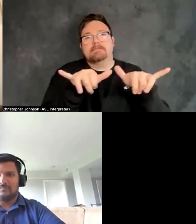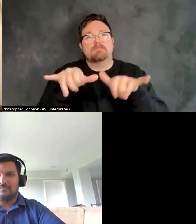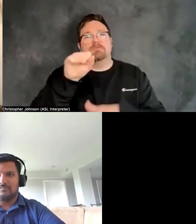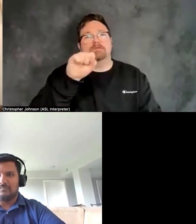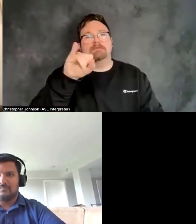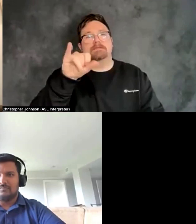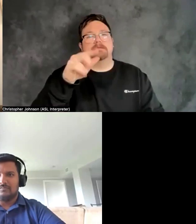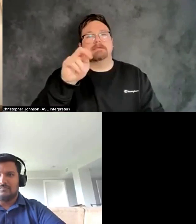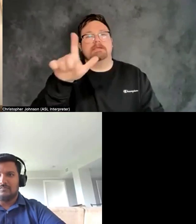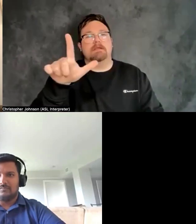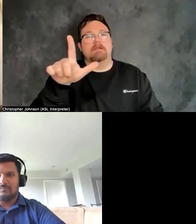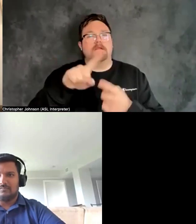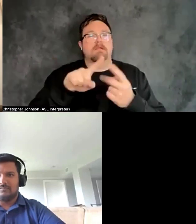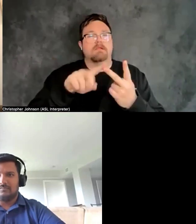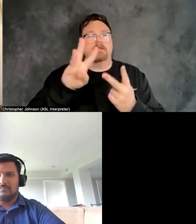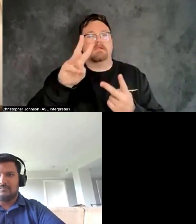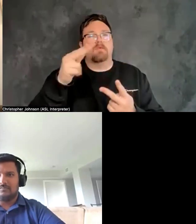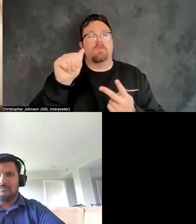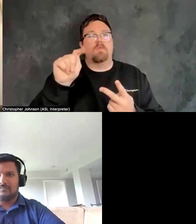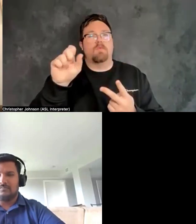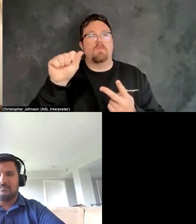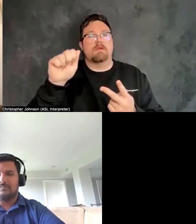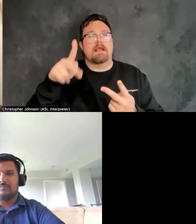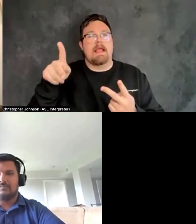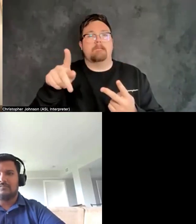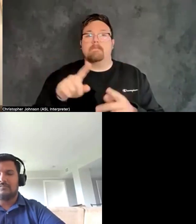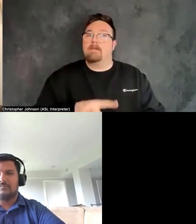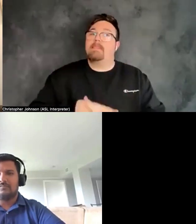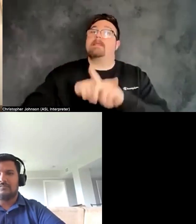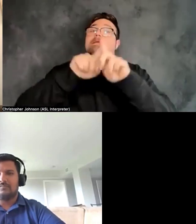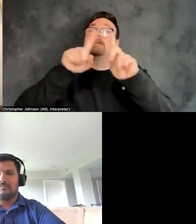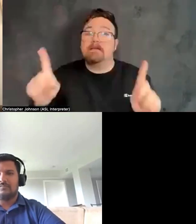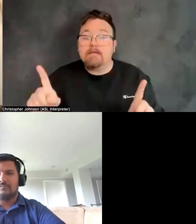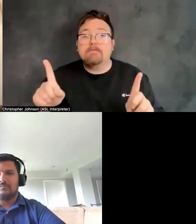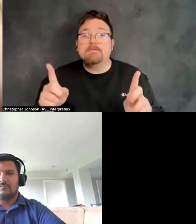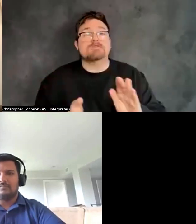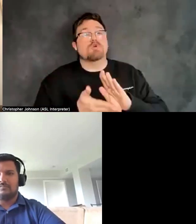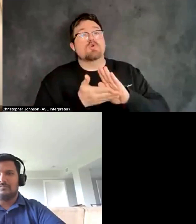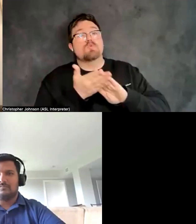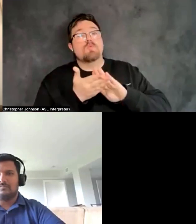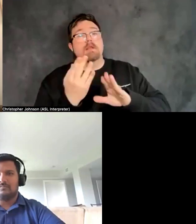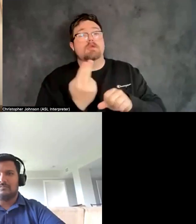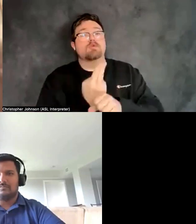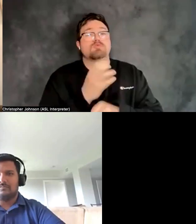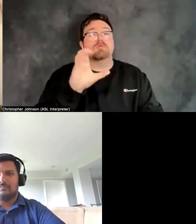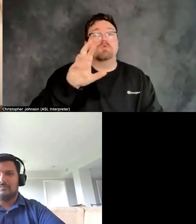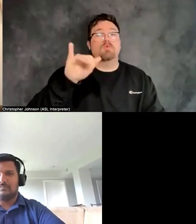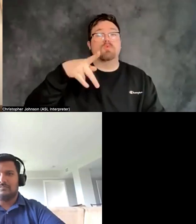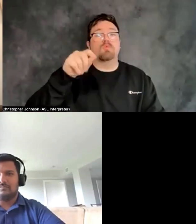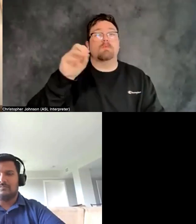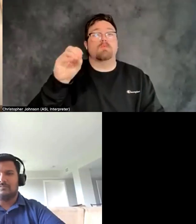But the key difference is that it is running on a crypto system. It's running on the